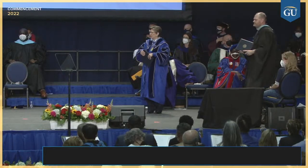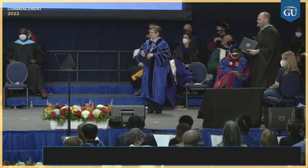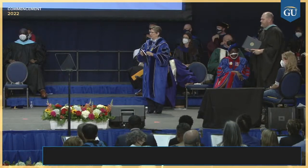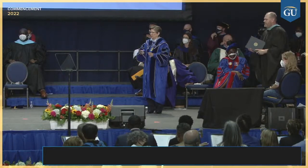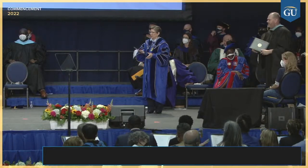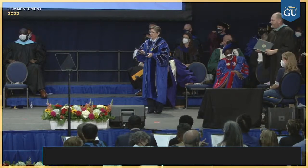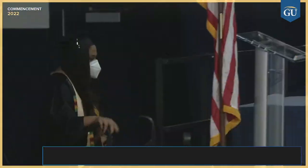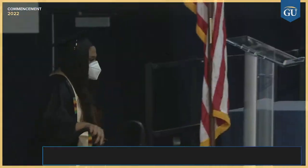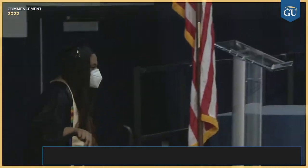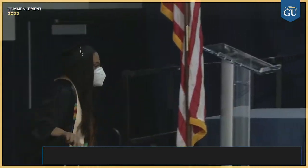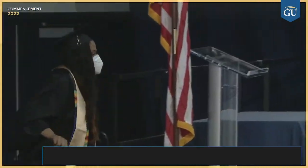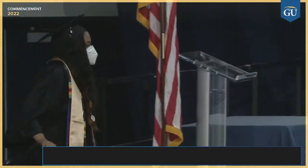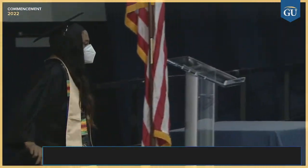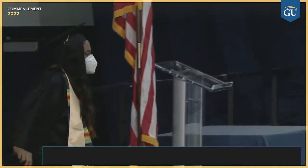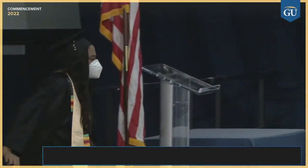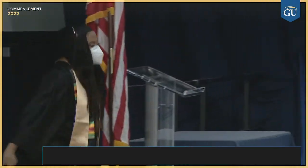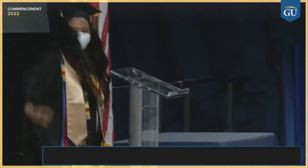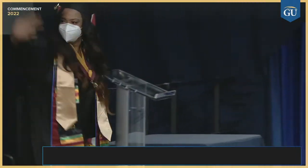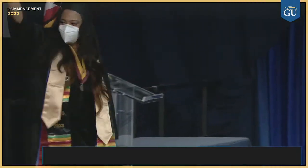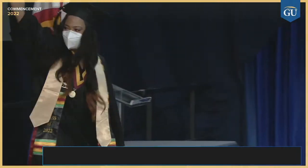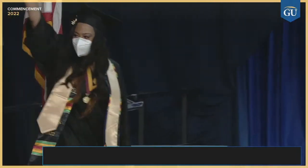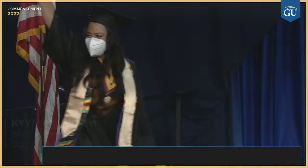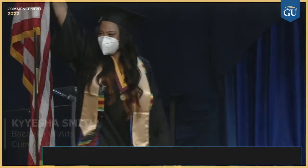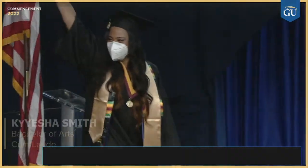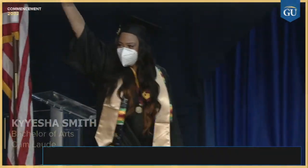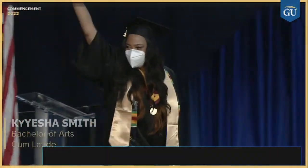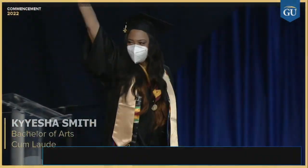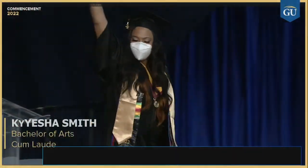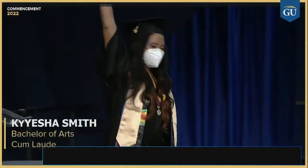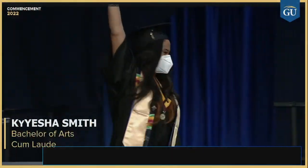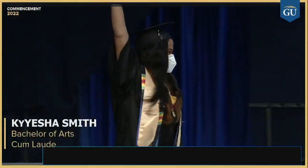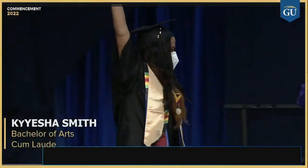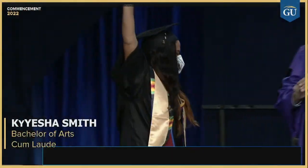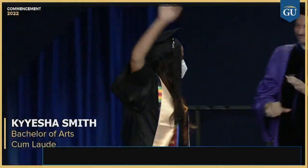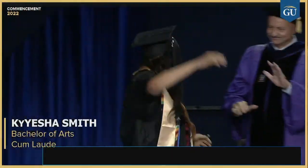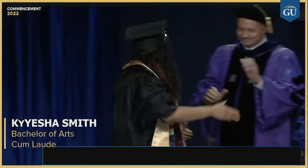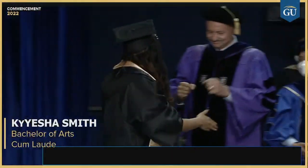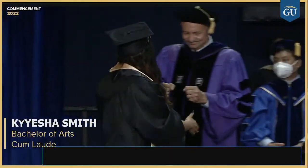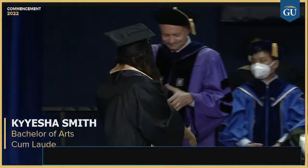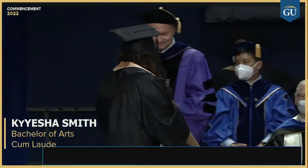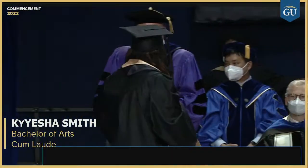Kaisha Smith, Bachelor of Arts, cum laude. Congratulations.